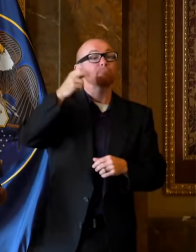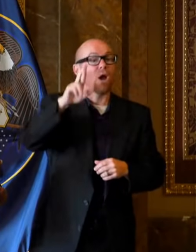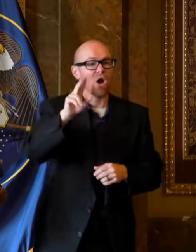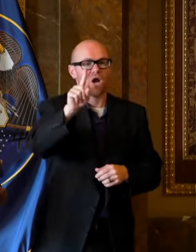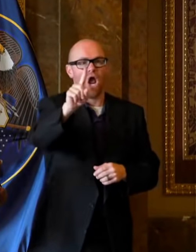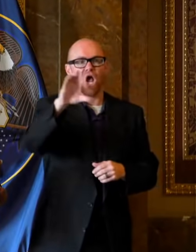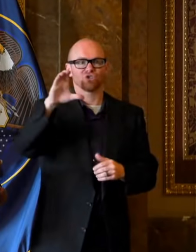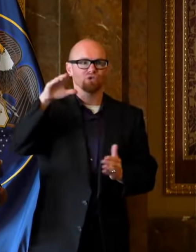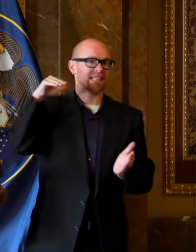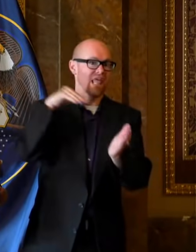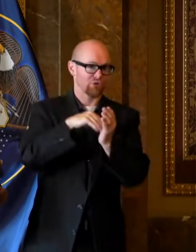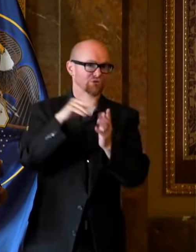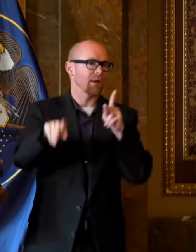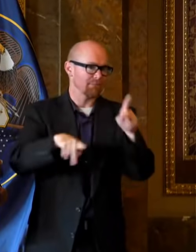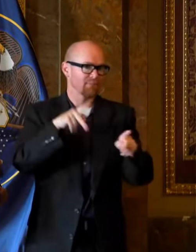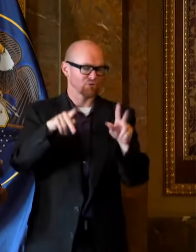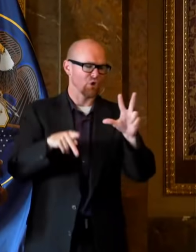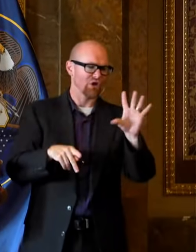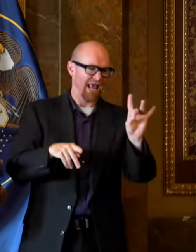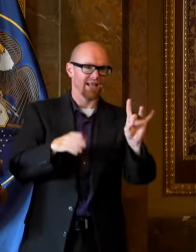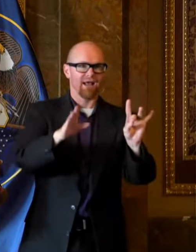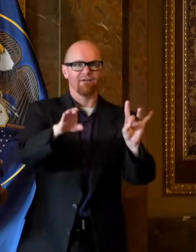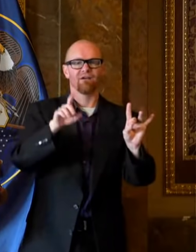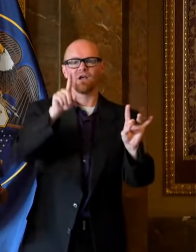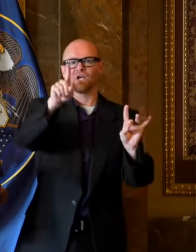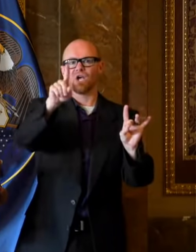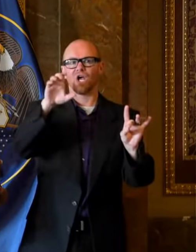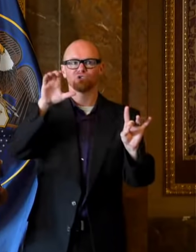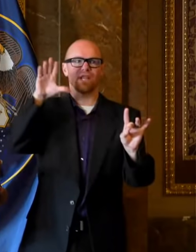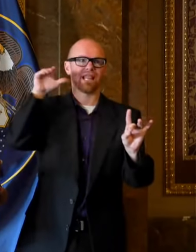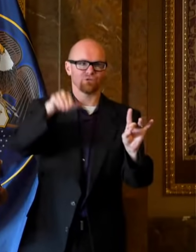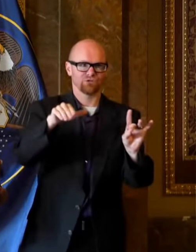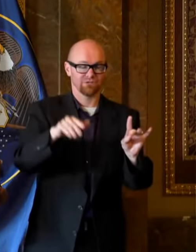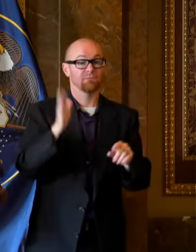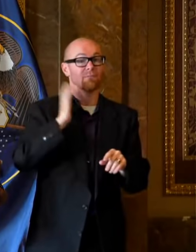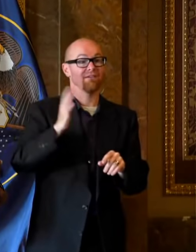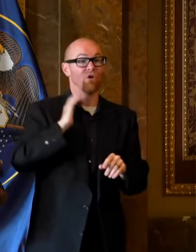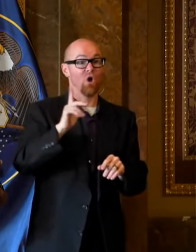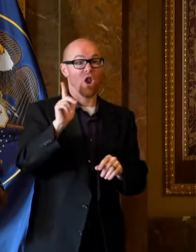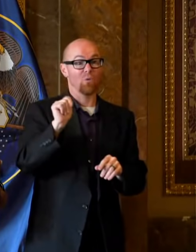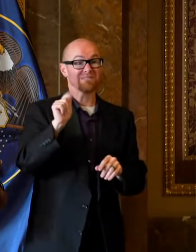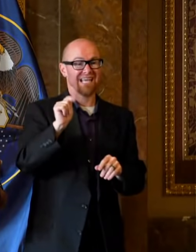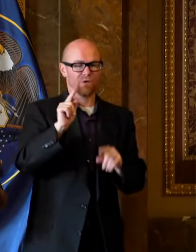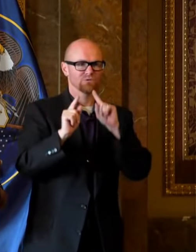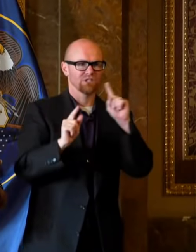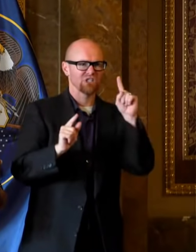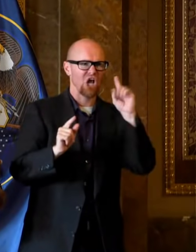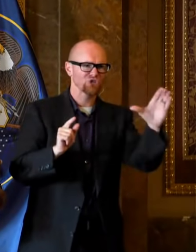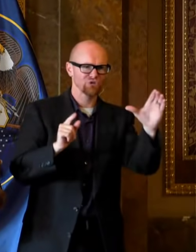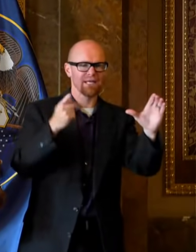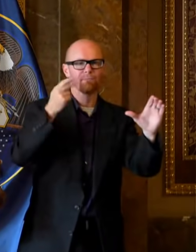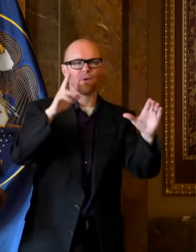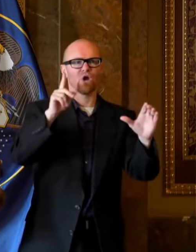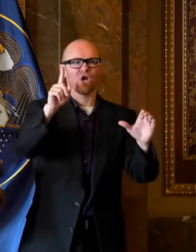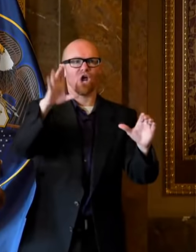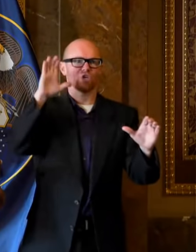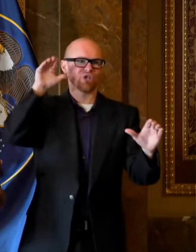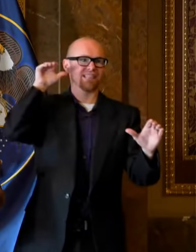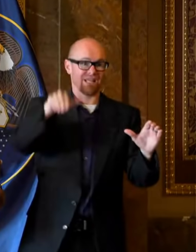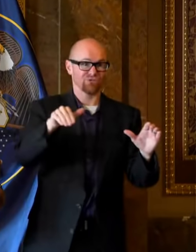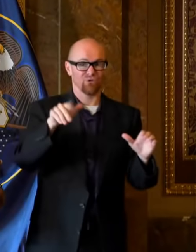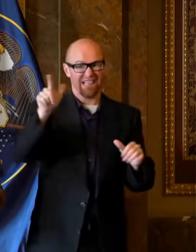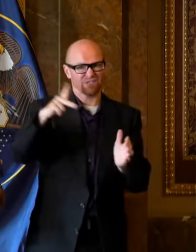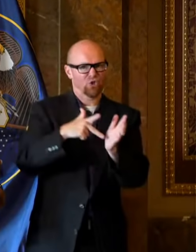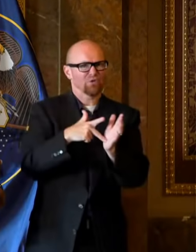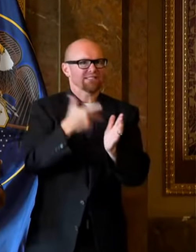in the state. And Louisiana and Florida and some of those places were well over 100 cases per 100,000. So we're talking